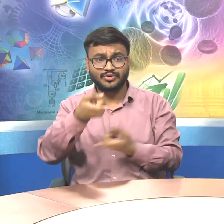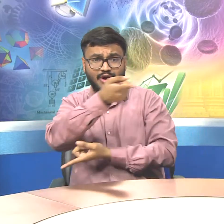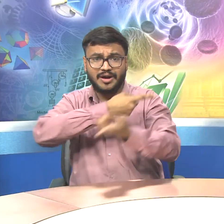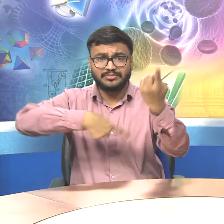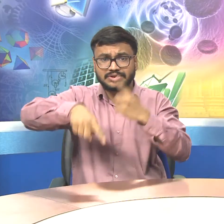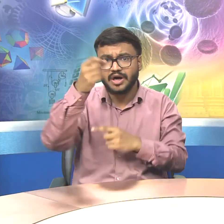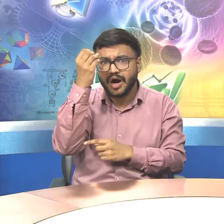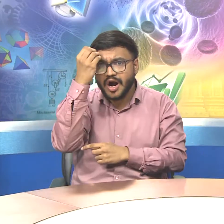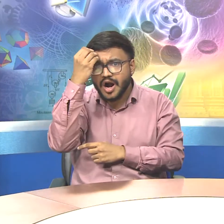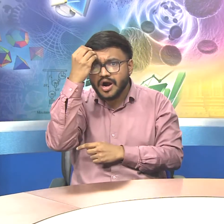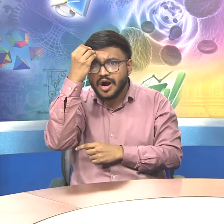while signing.